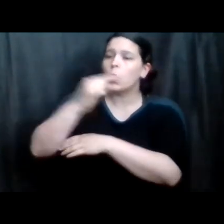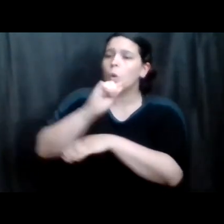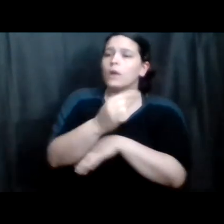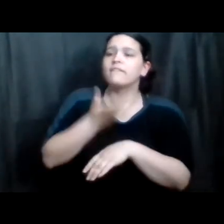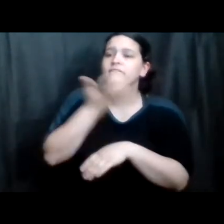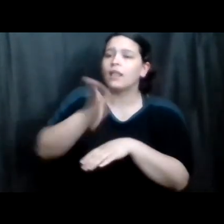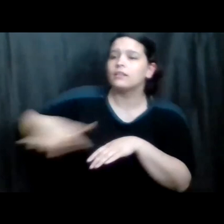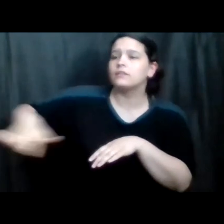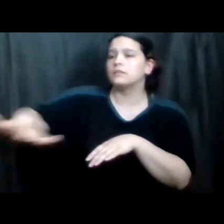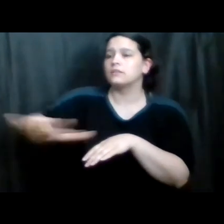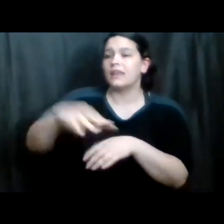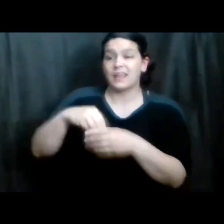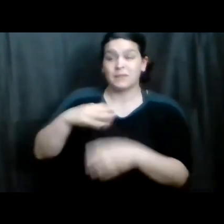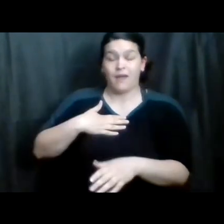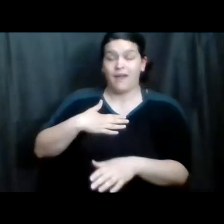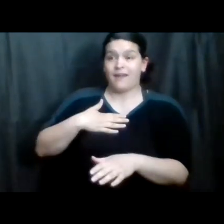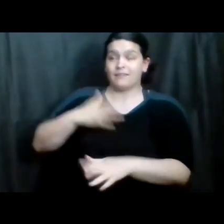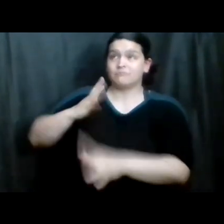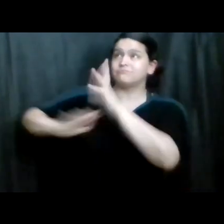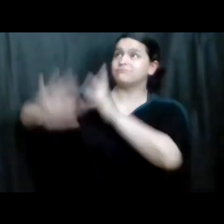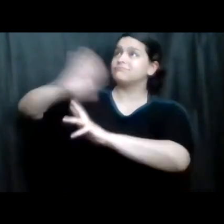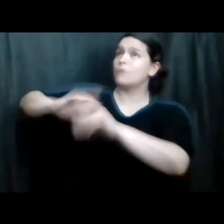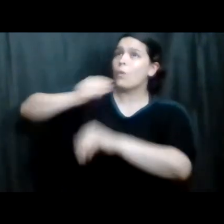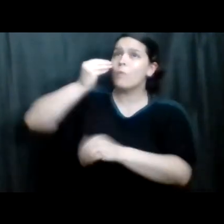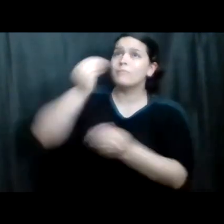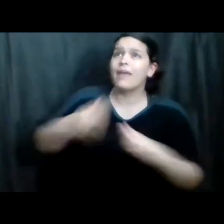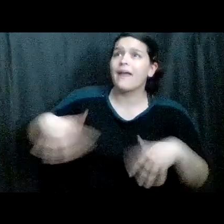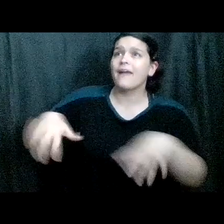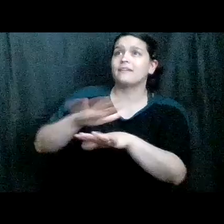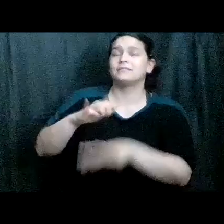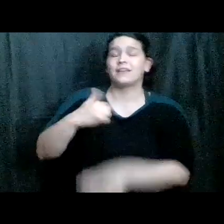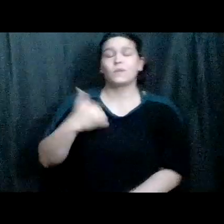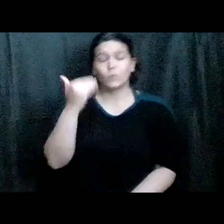in my ancestral homelands. And I know that